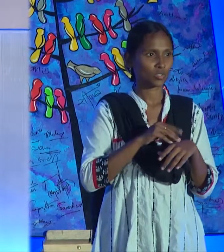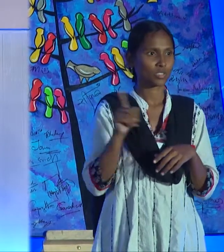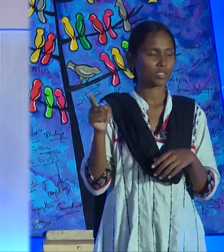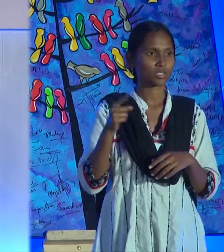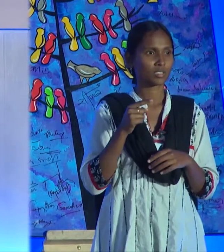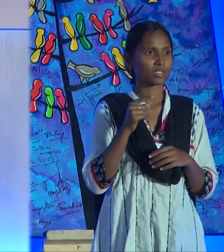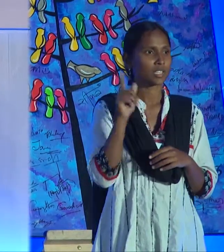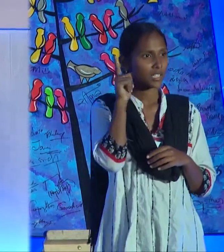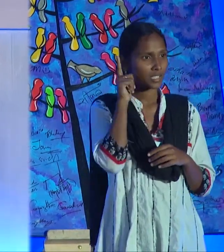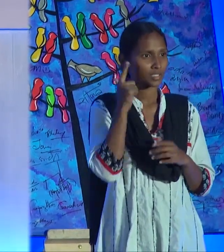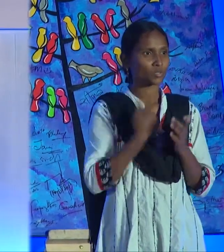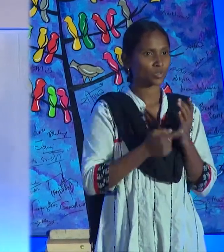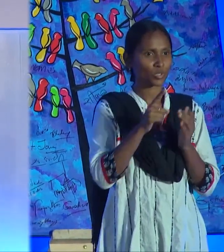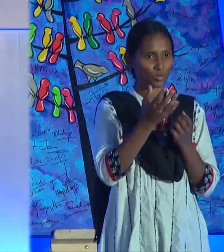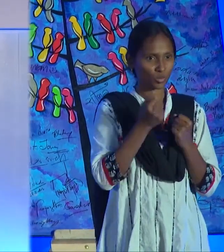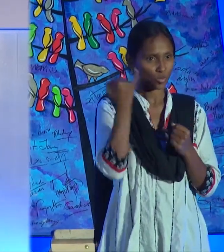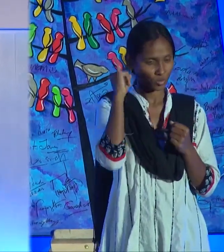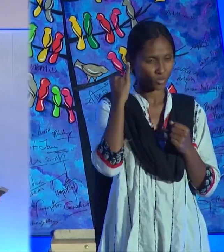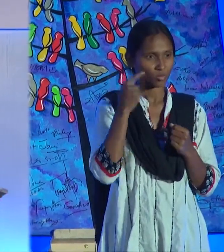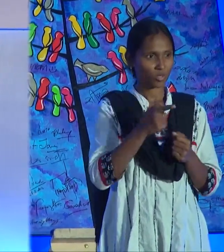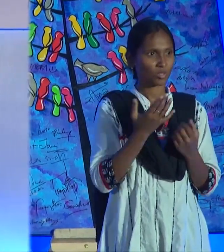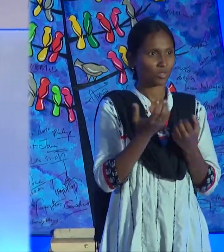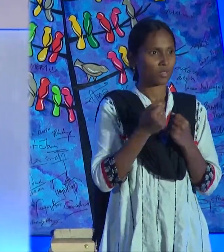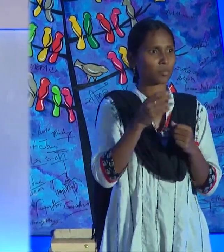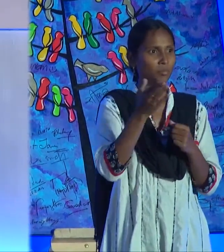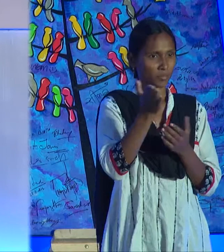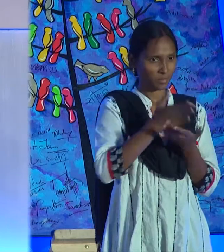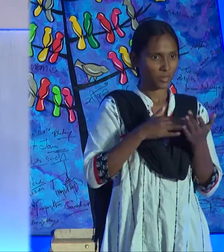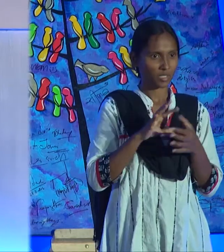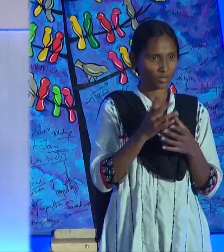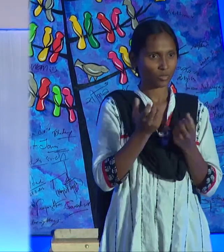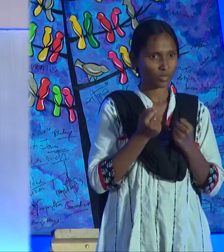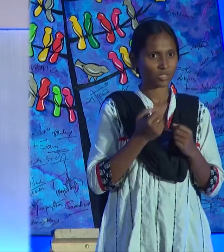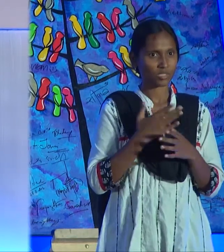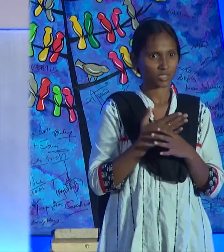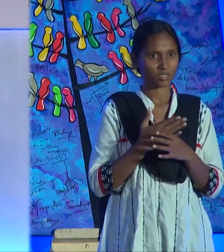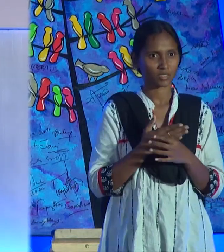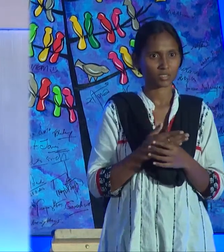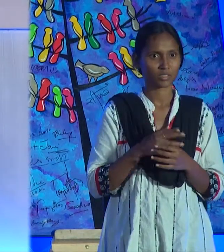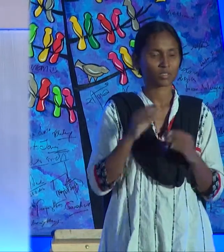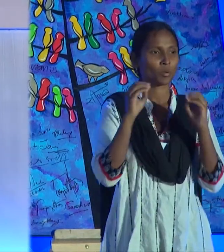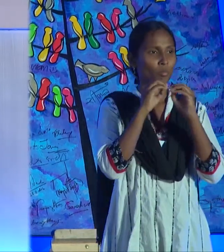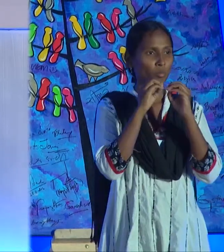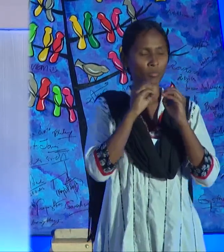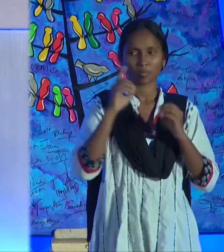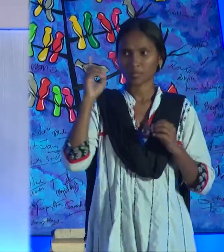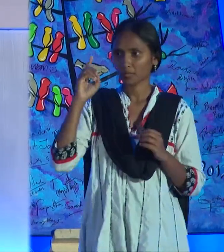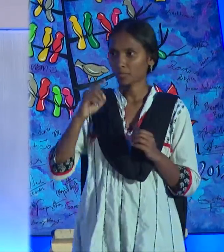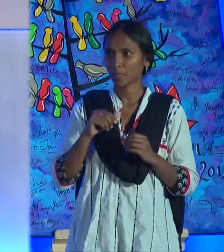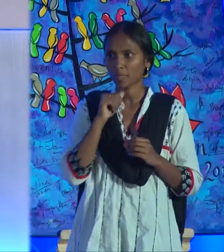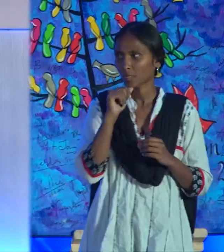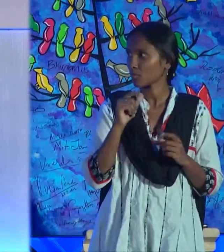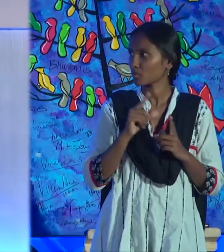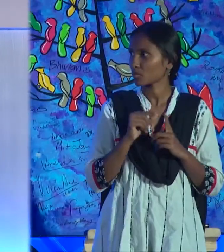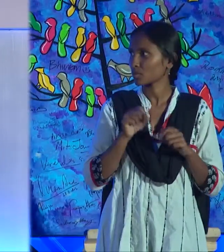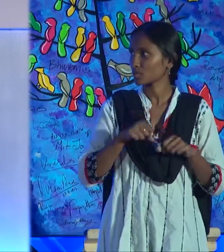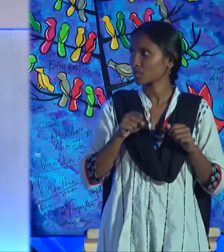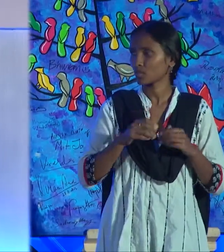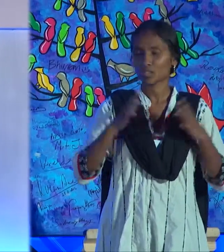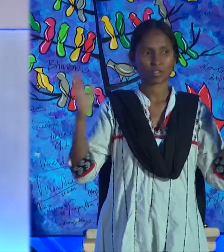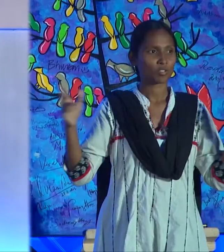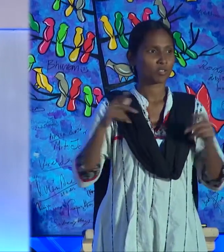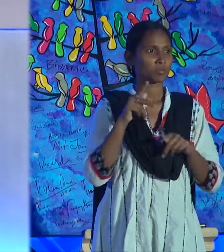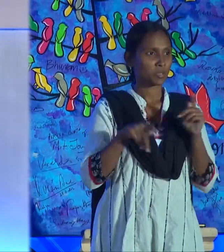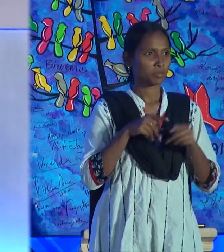told him, hey, listen, I want to do this project, and why don't you be a part of this? He came out in his Mumbai auto and he said, sahab, bhai sahab, nahi hota hai. Lot of people